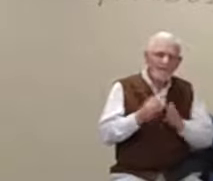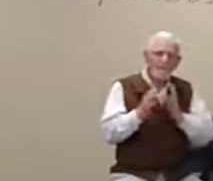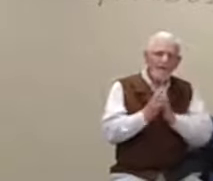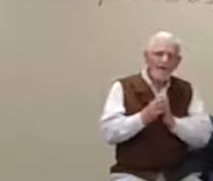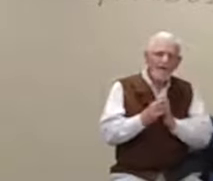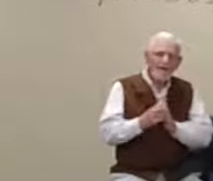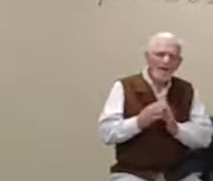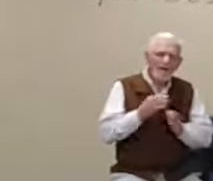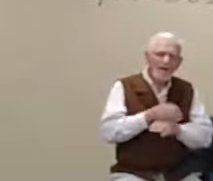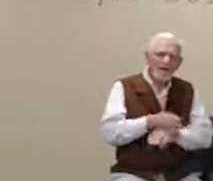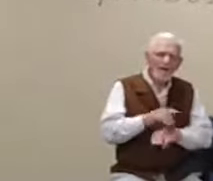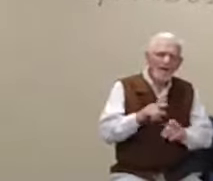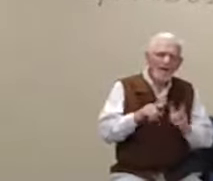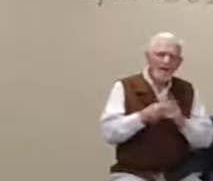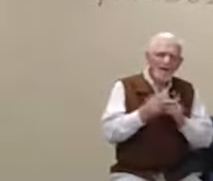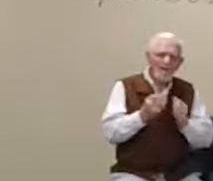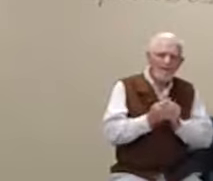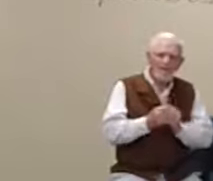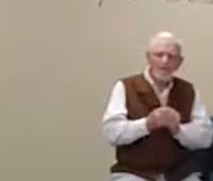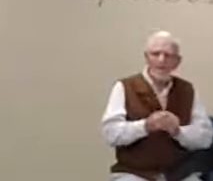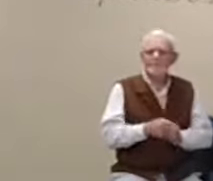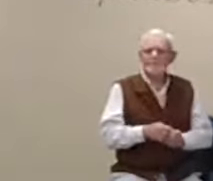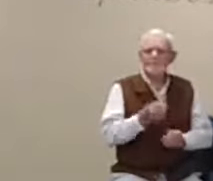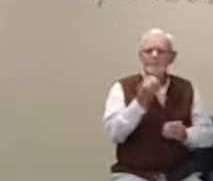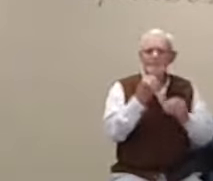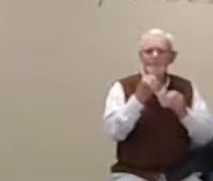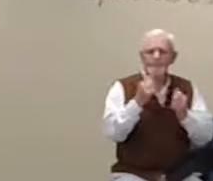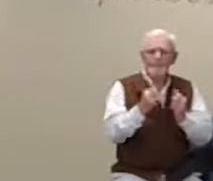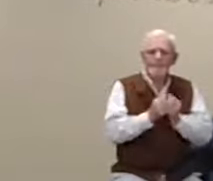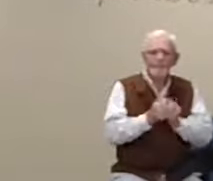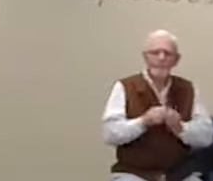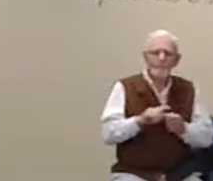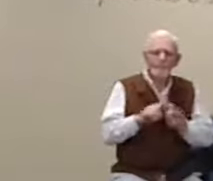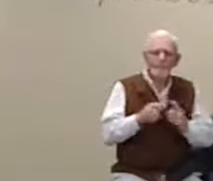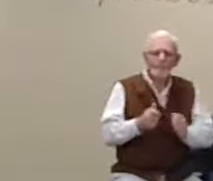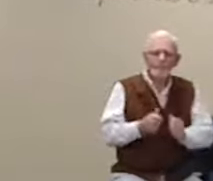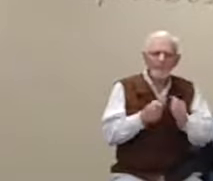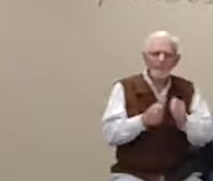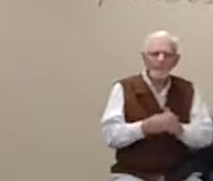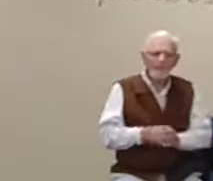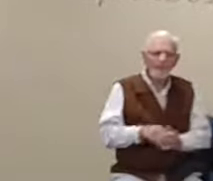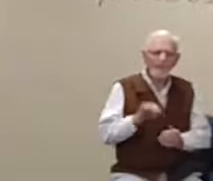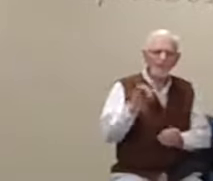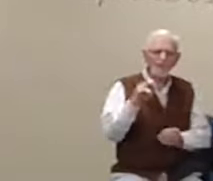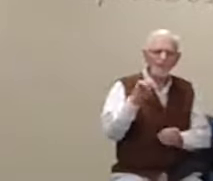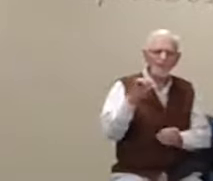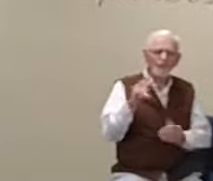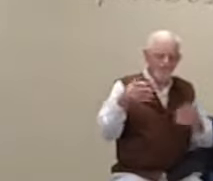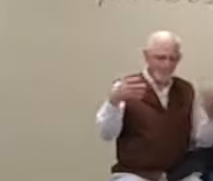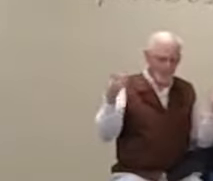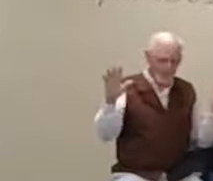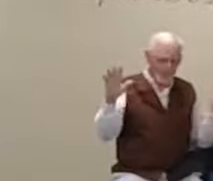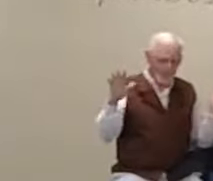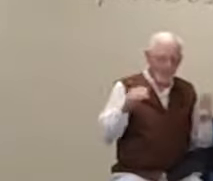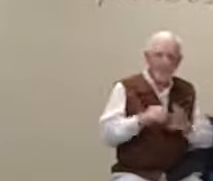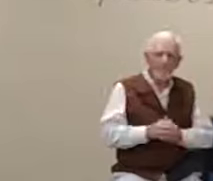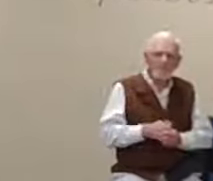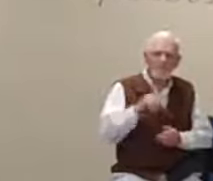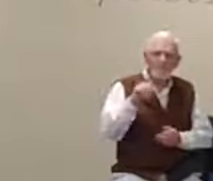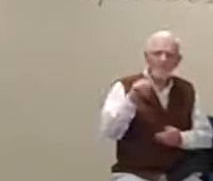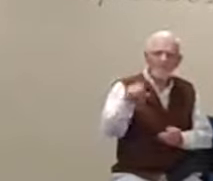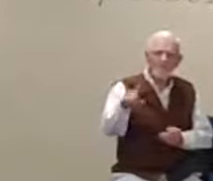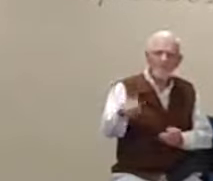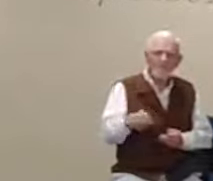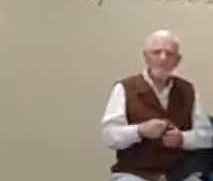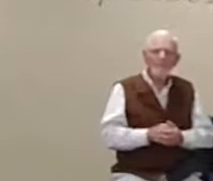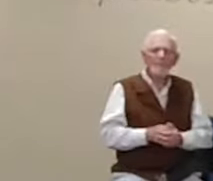with the Passover feast with his disciples. Already, Judas has left. Already, the questions have been asked. He's already given them